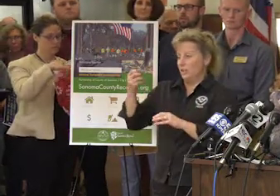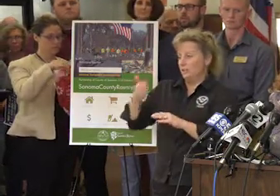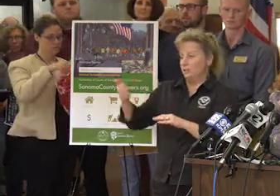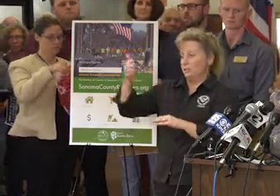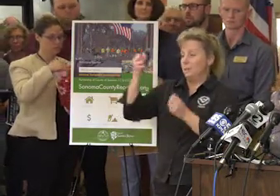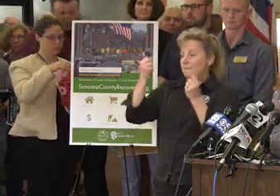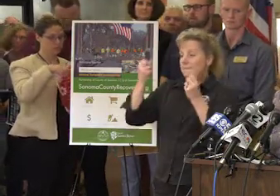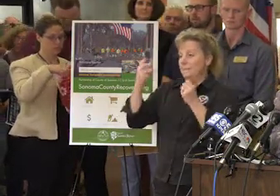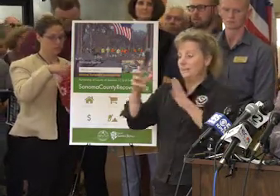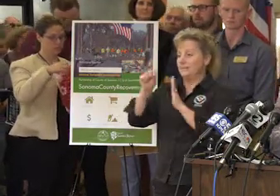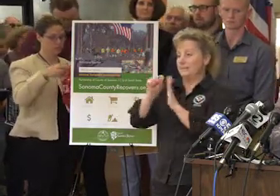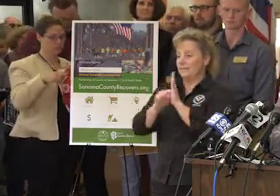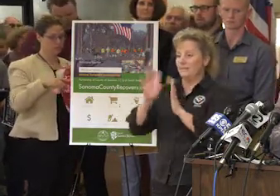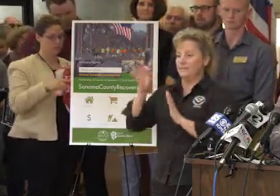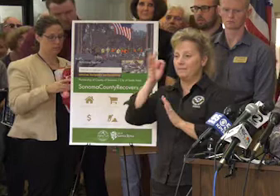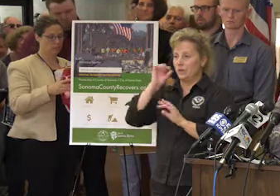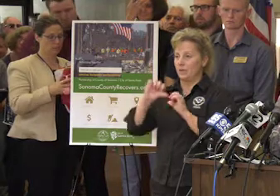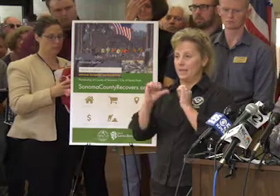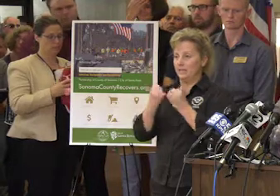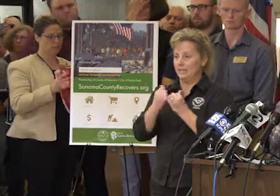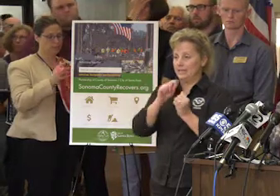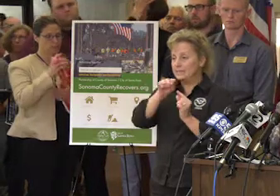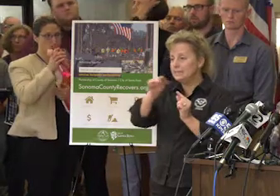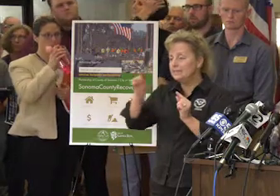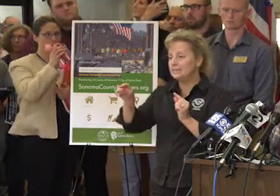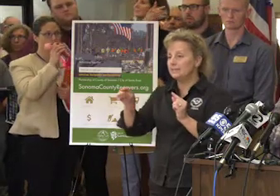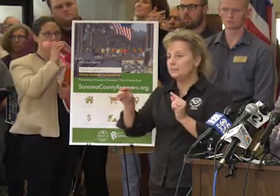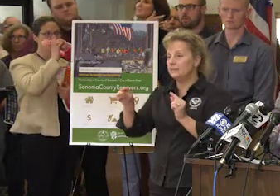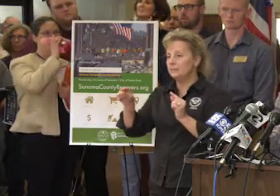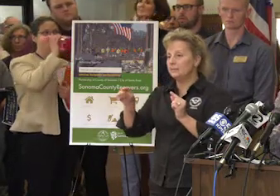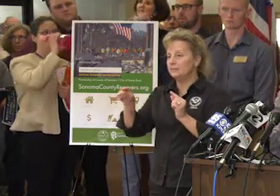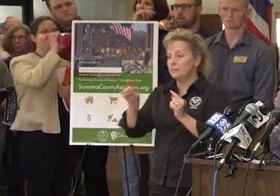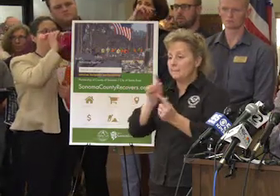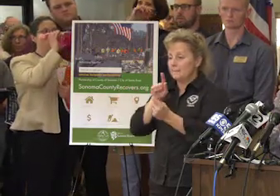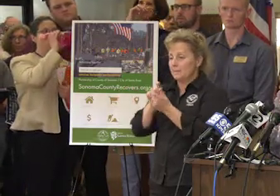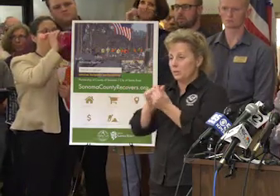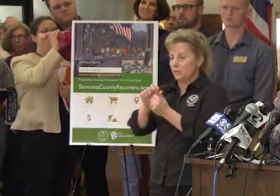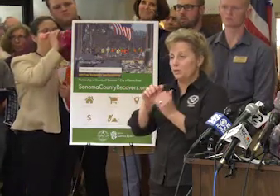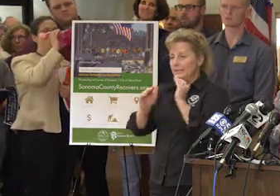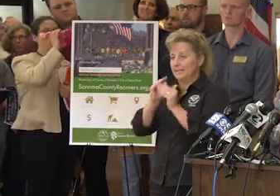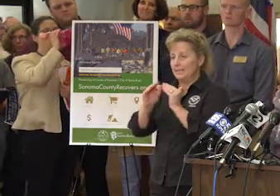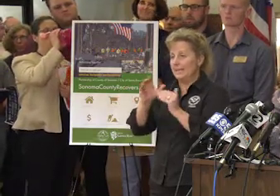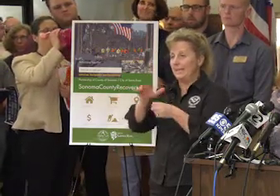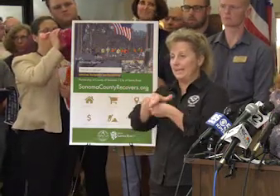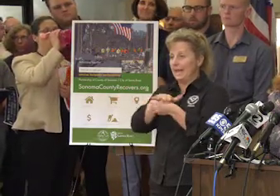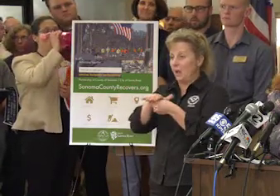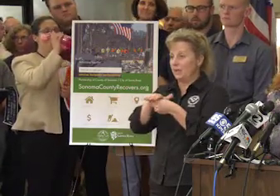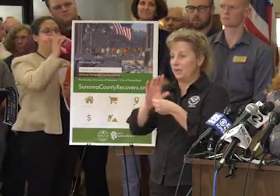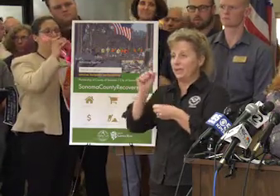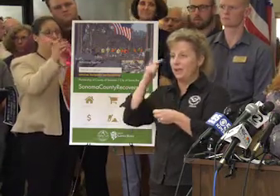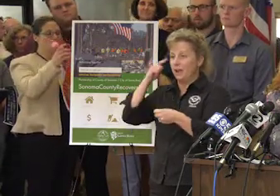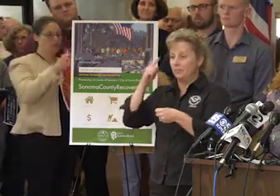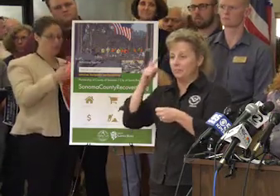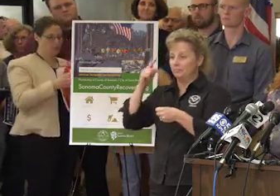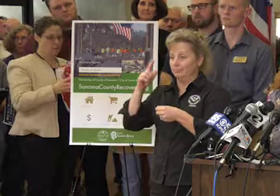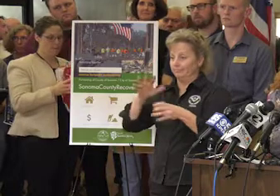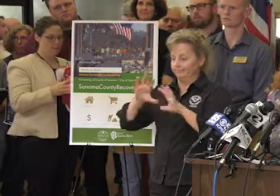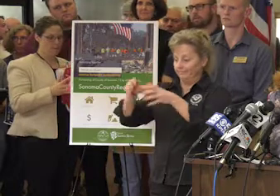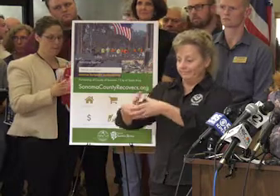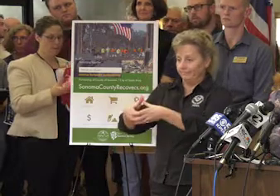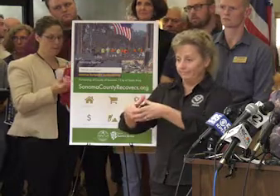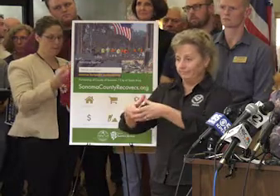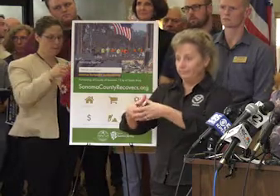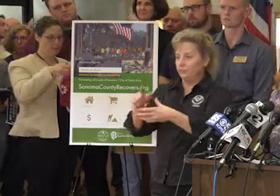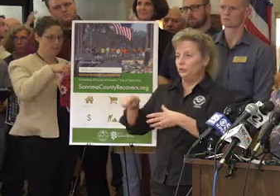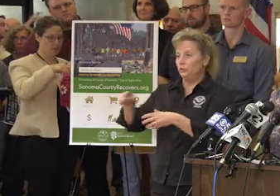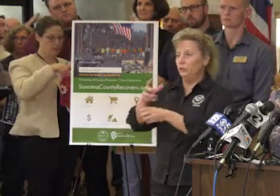many state and federal agencies who will be gathering with your city and county governments to make sure that you get